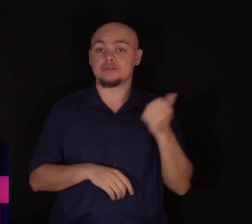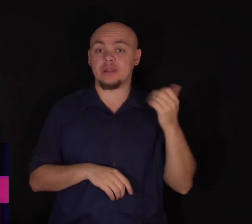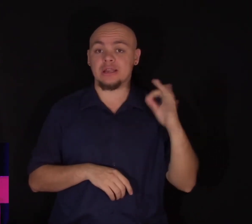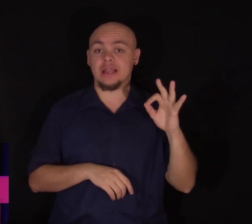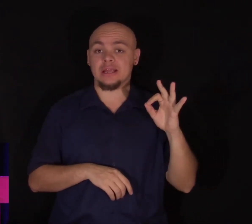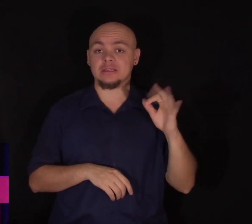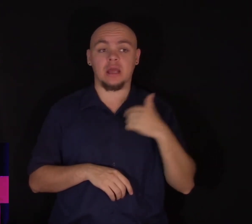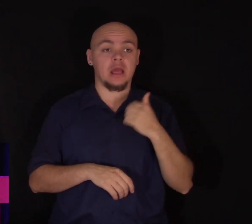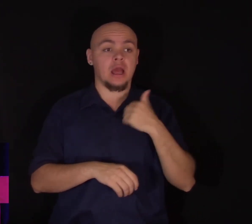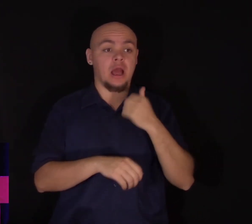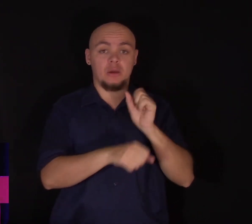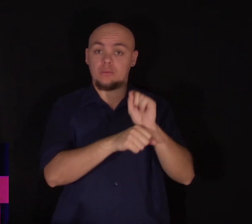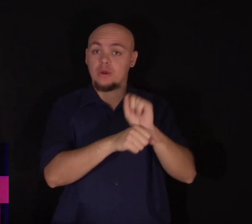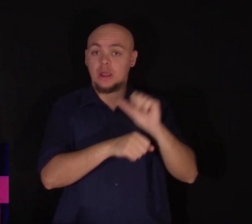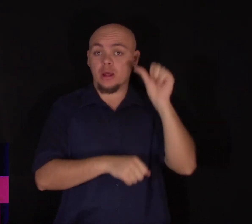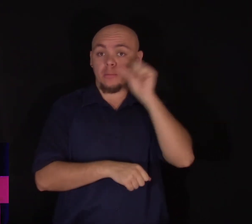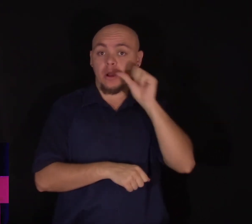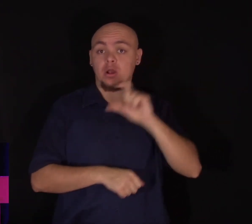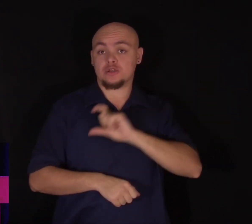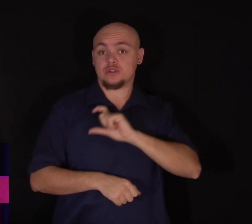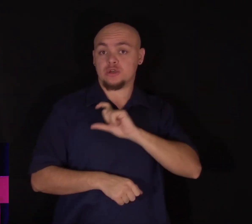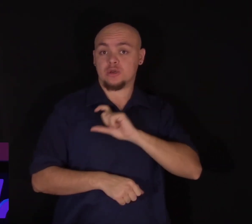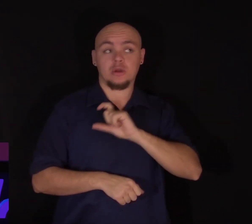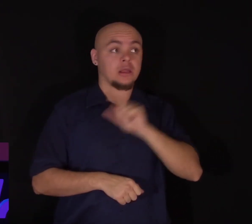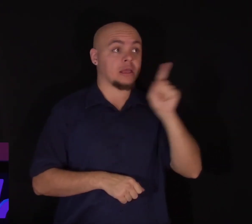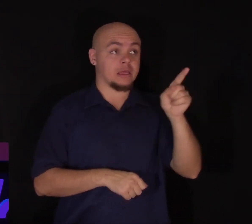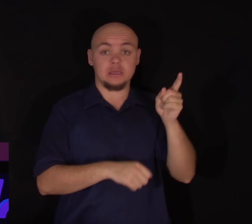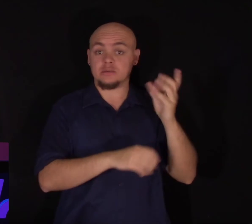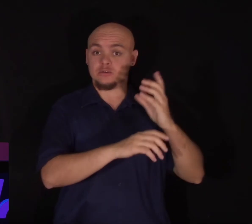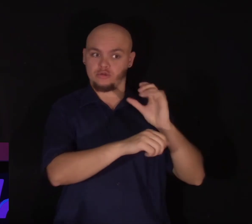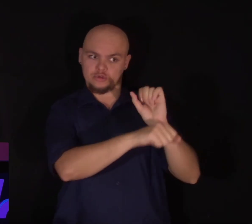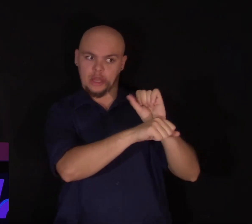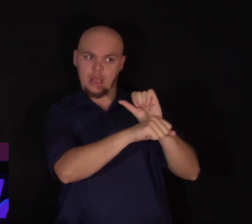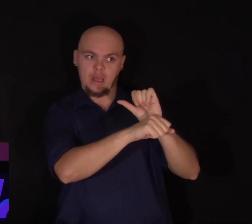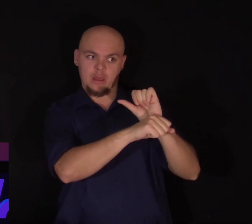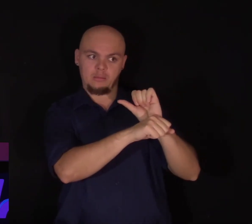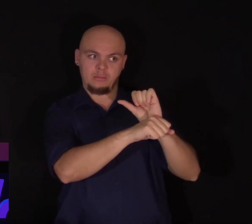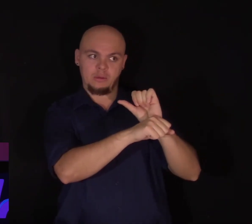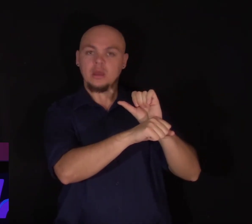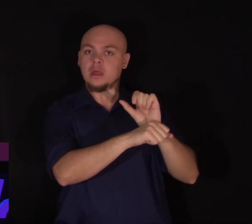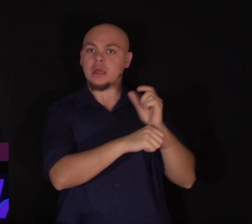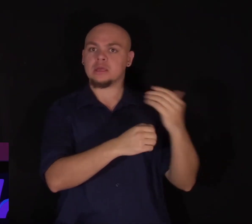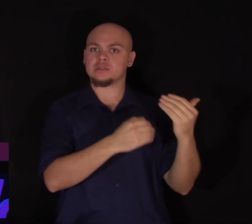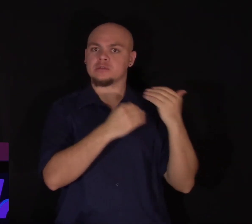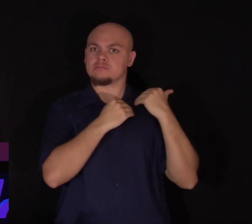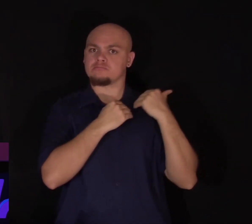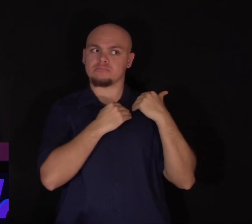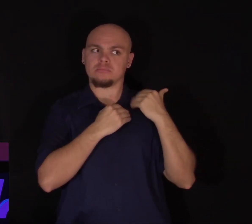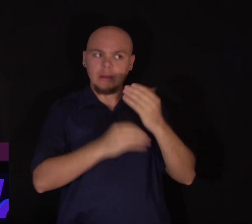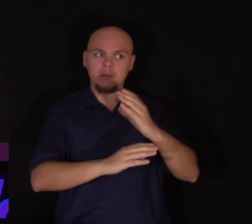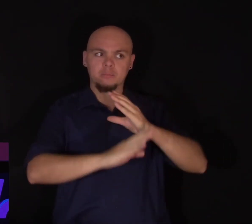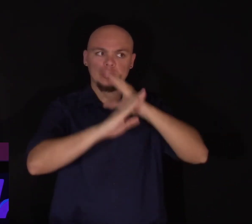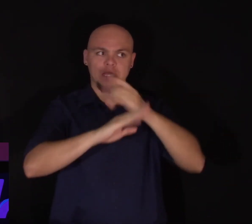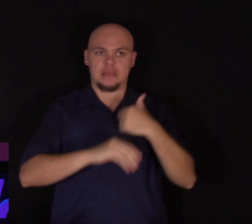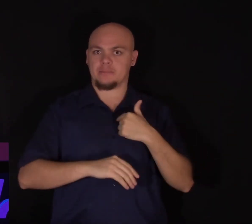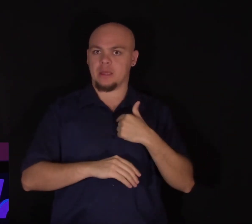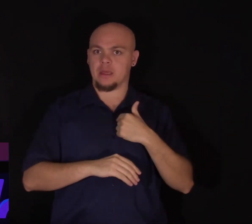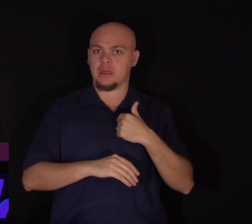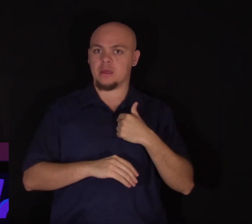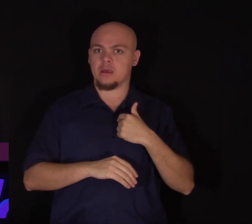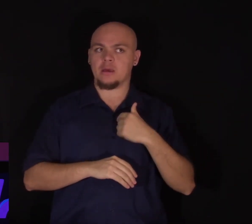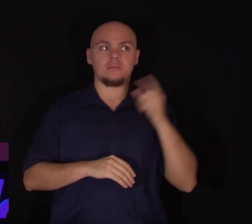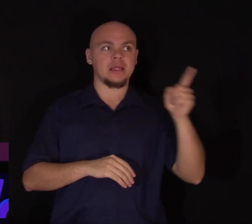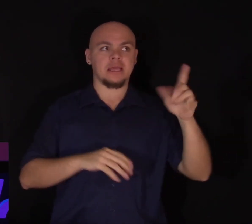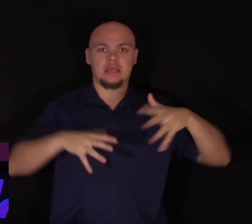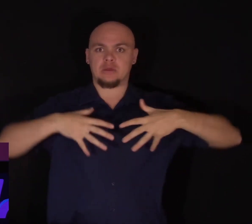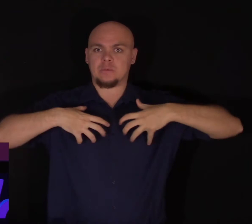rowdy student bar, a security guard who was employed to protect me felt my boobs to see if I was wearing a stab-proof vest. I was angry that every woman I